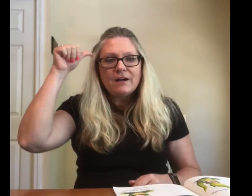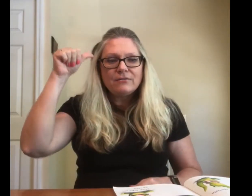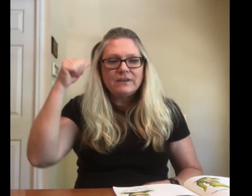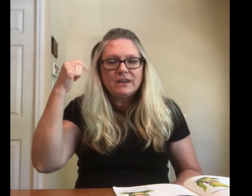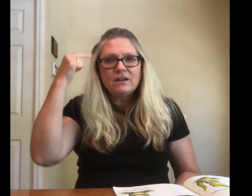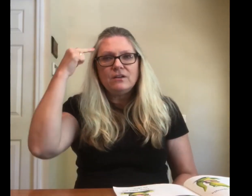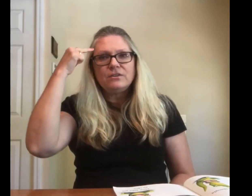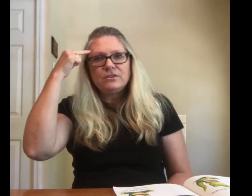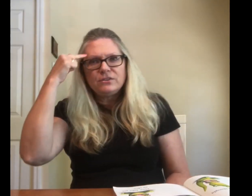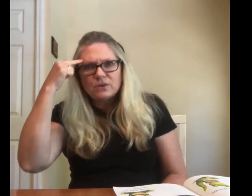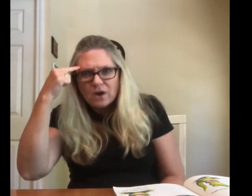Alfie thought